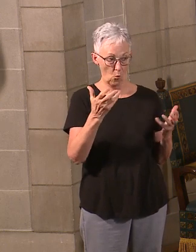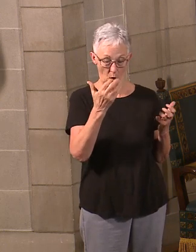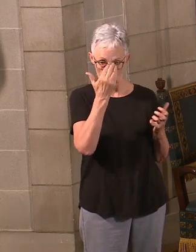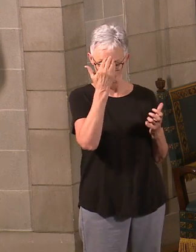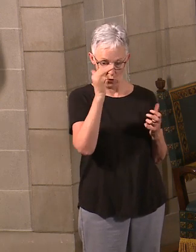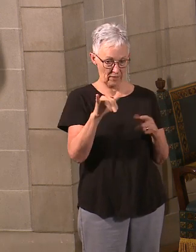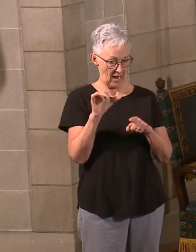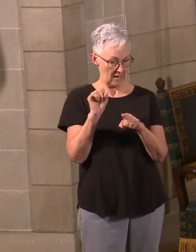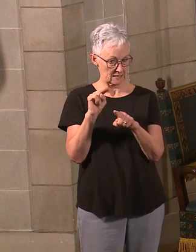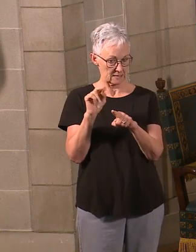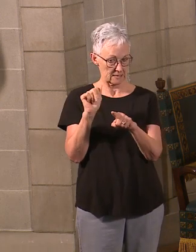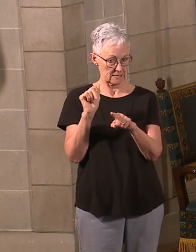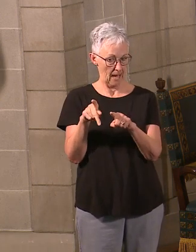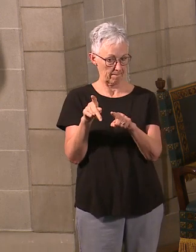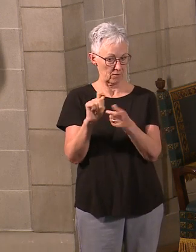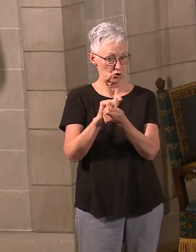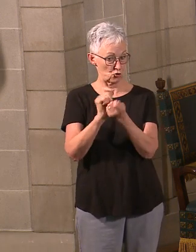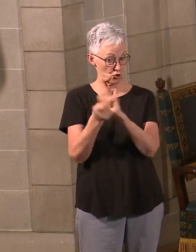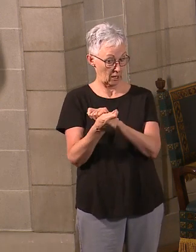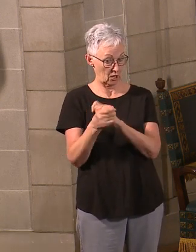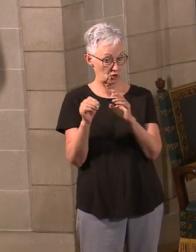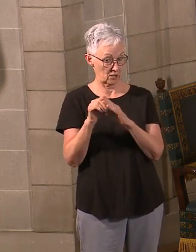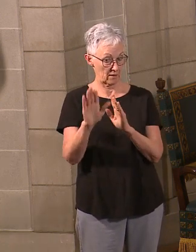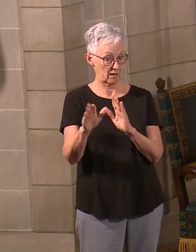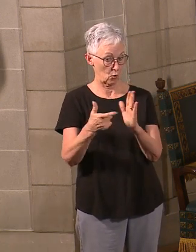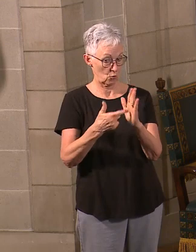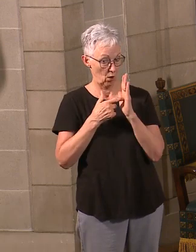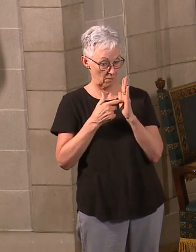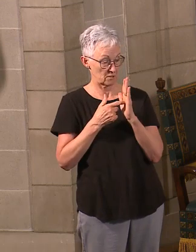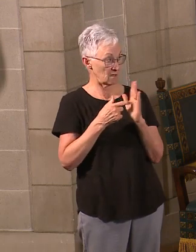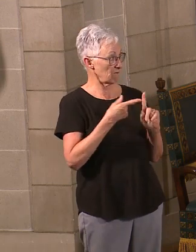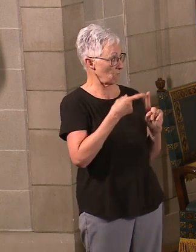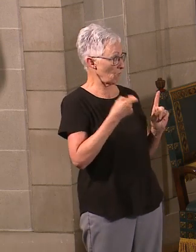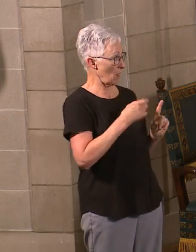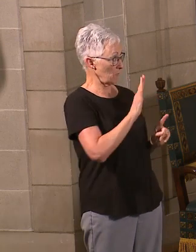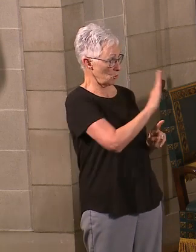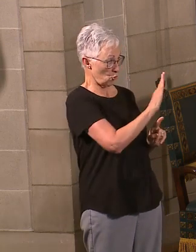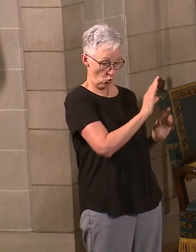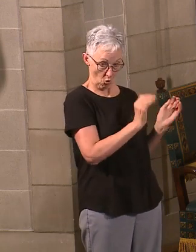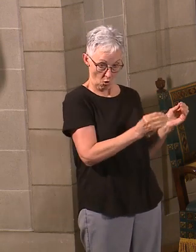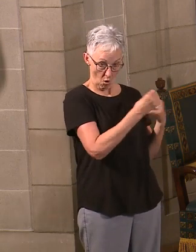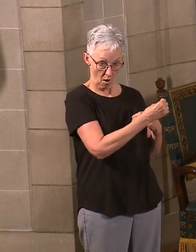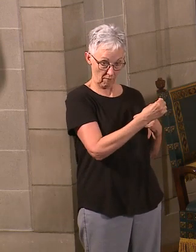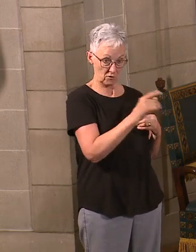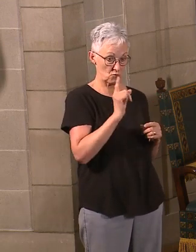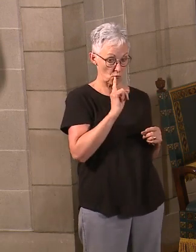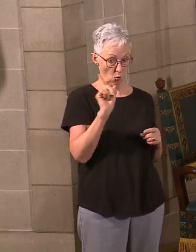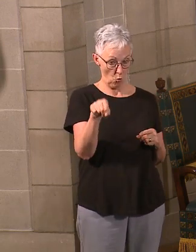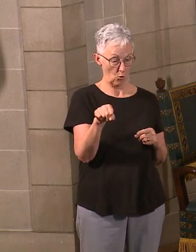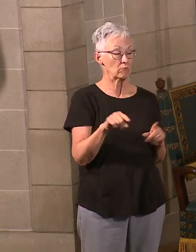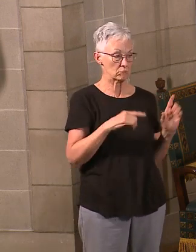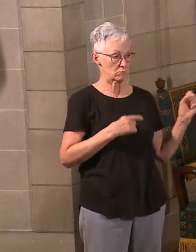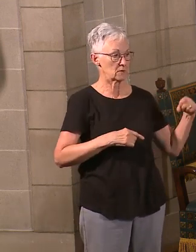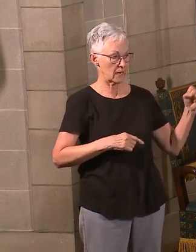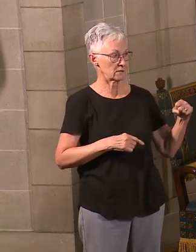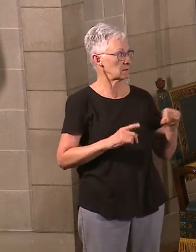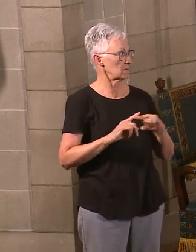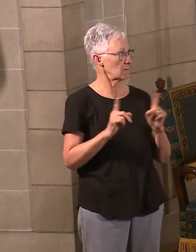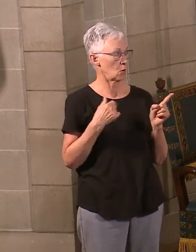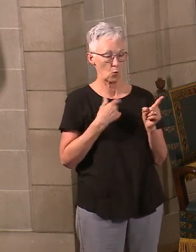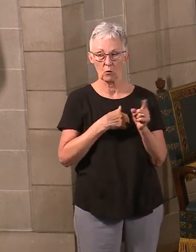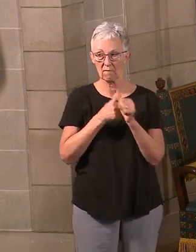order. And yes, we issued an executive order to be able to make those modifications to the SNAP program, but in line with what we're doing with federal guidance